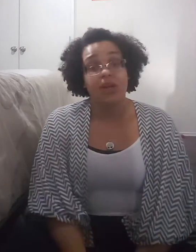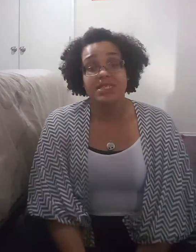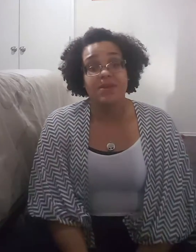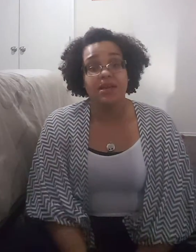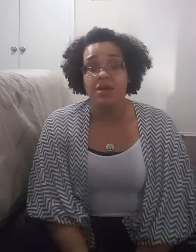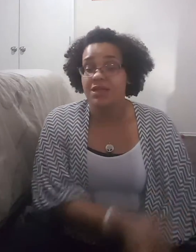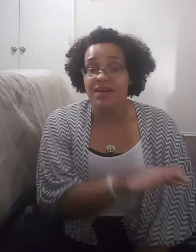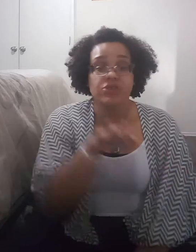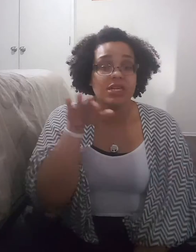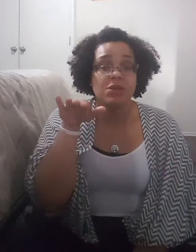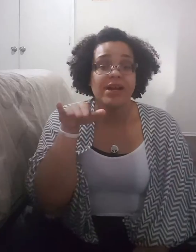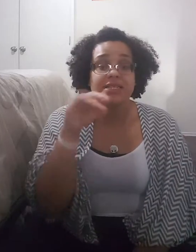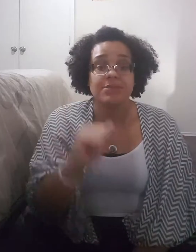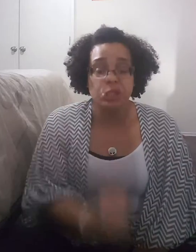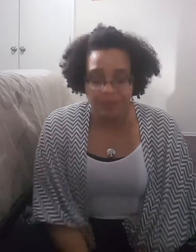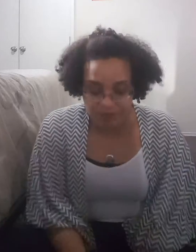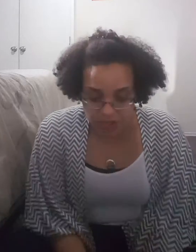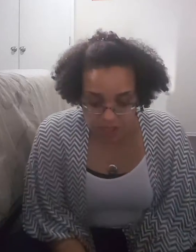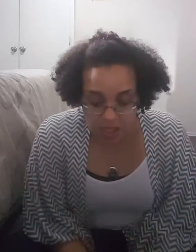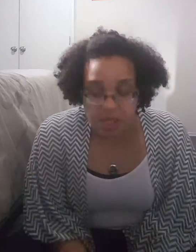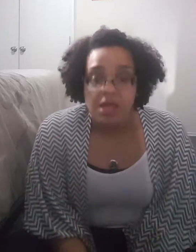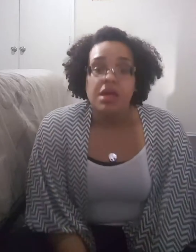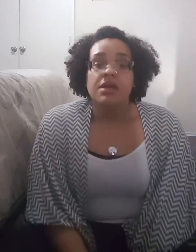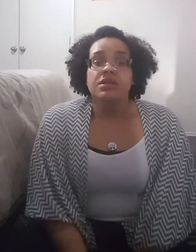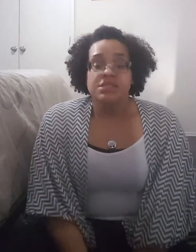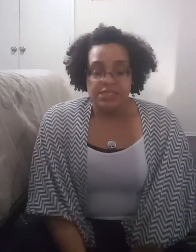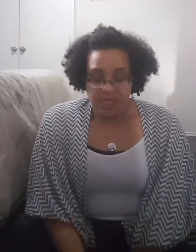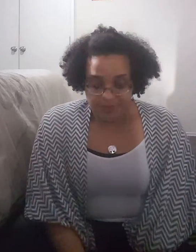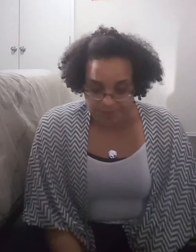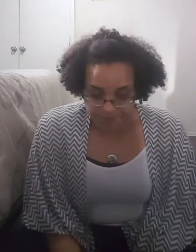be. It can be left or it can be right, it's up to you. So